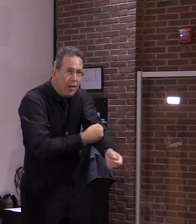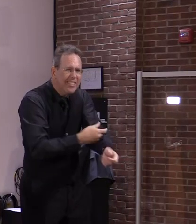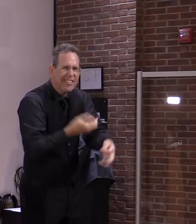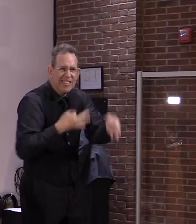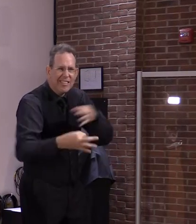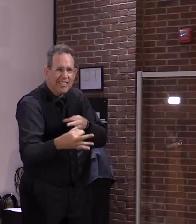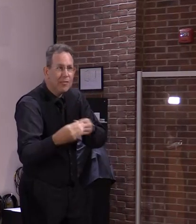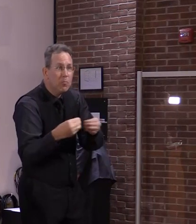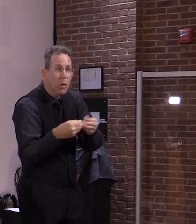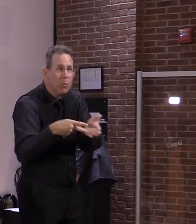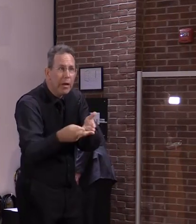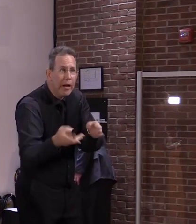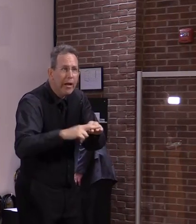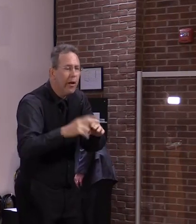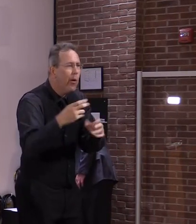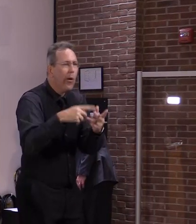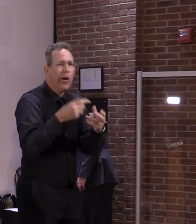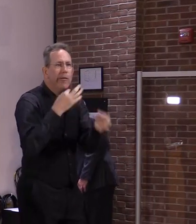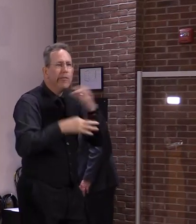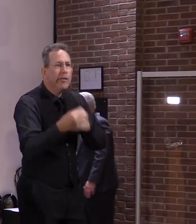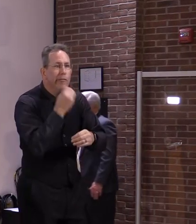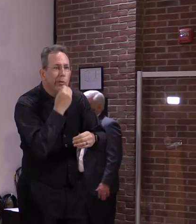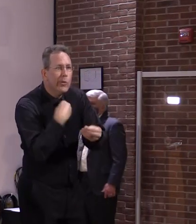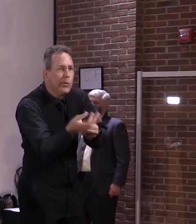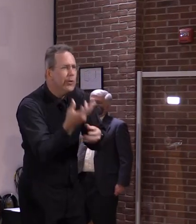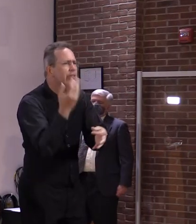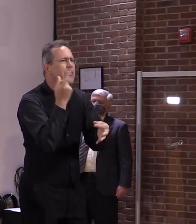I would like you to say that I see both